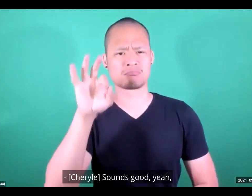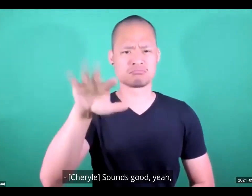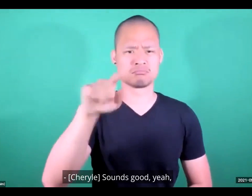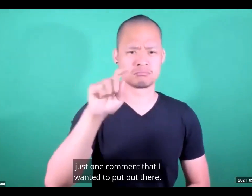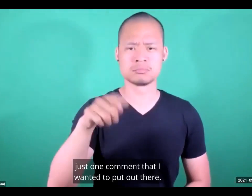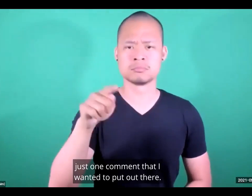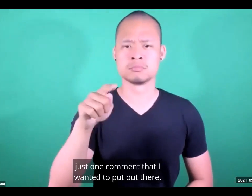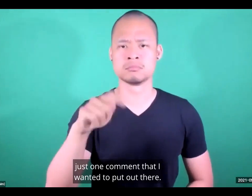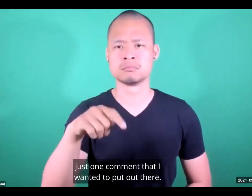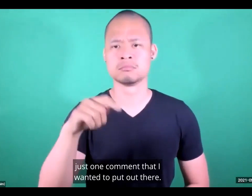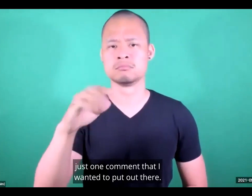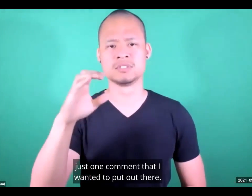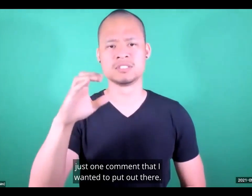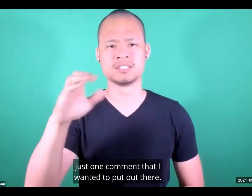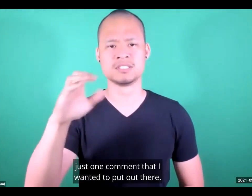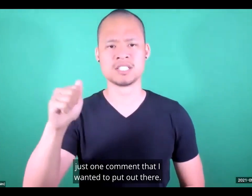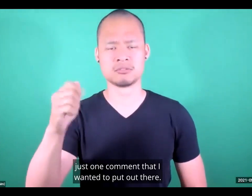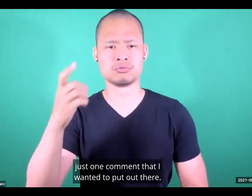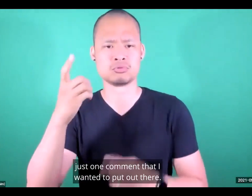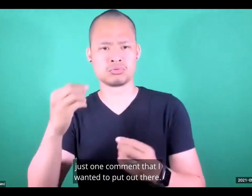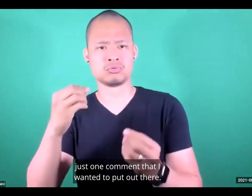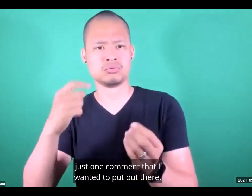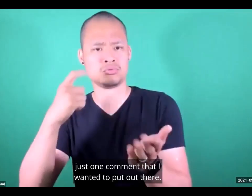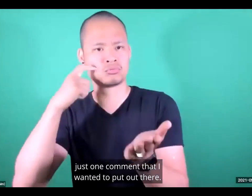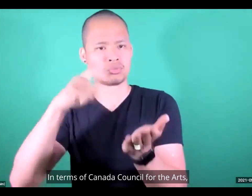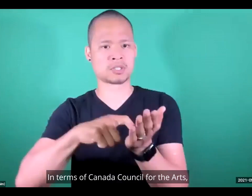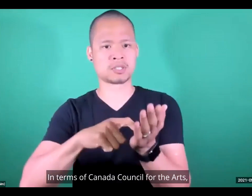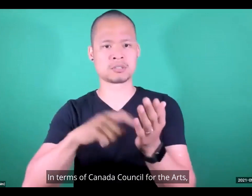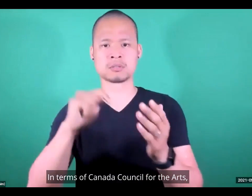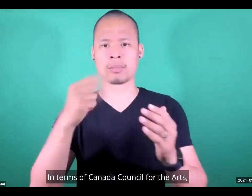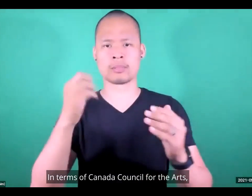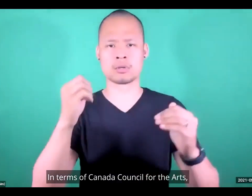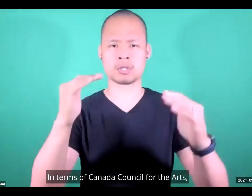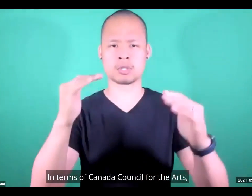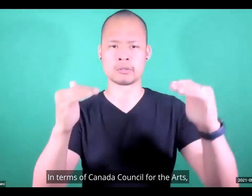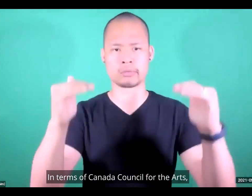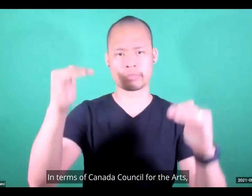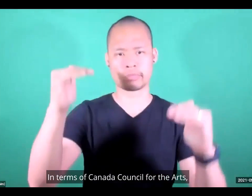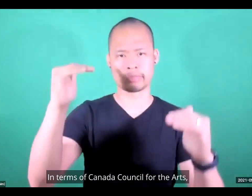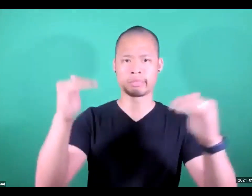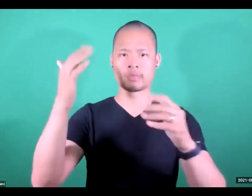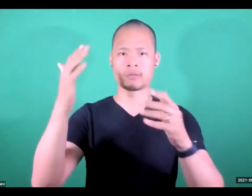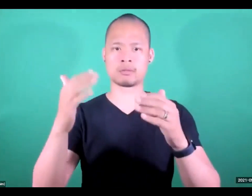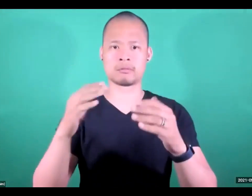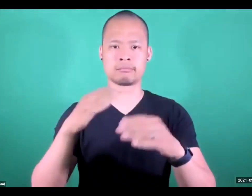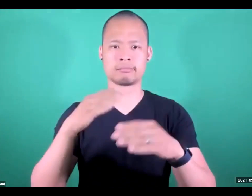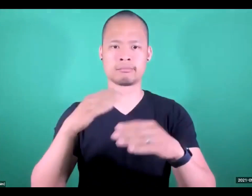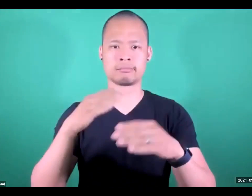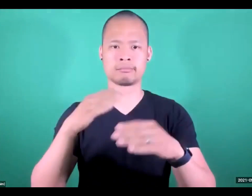Sounds good. Yeah, just one comment that I wanted to put out there in terms of Canada Council for the Arts.